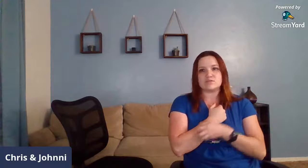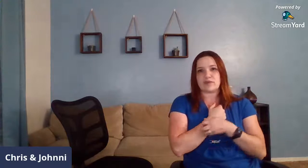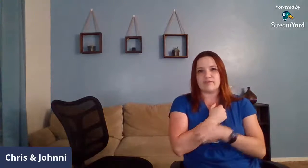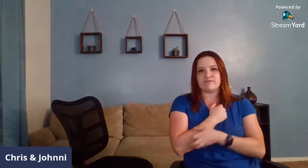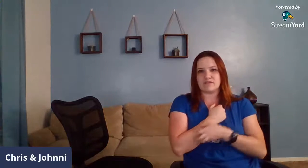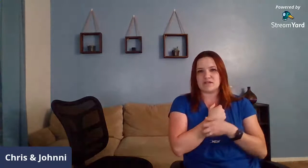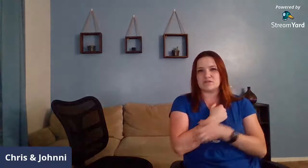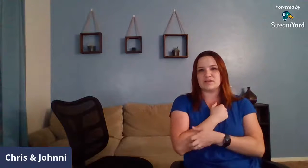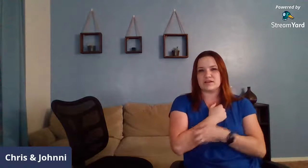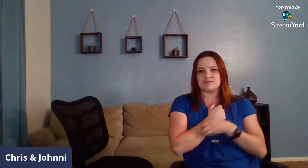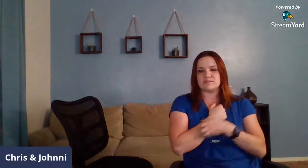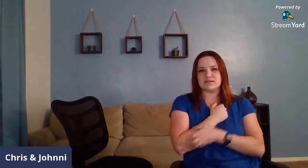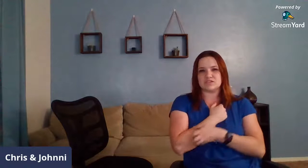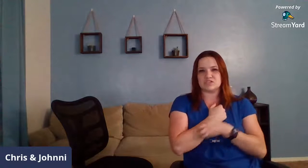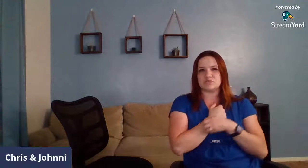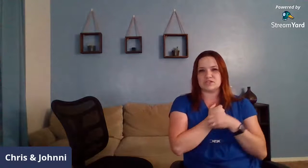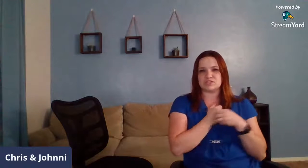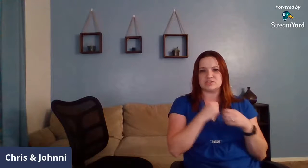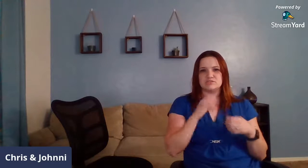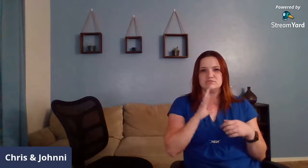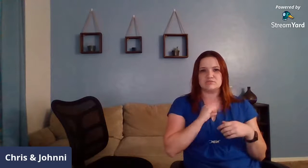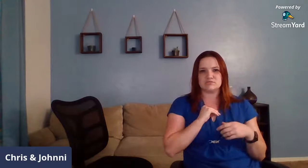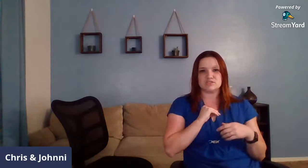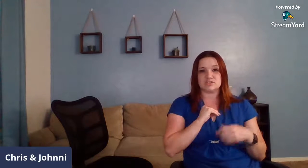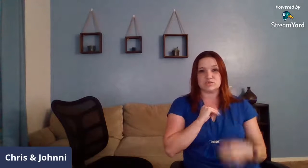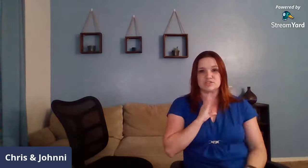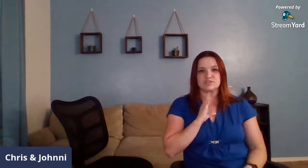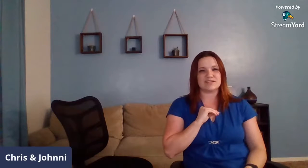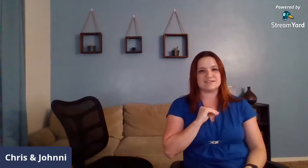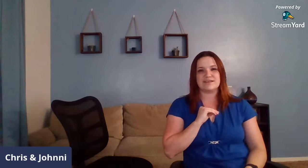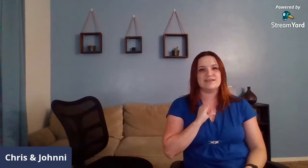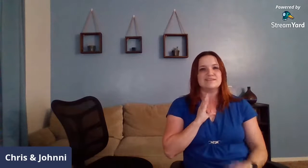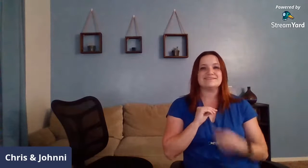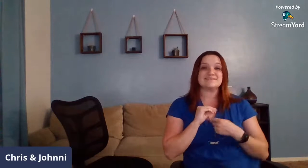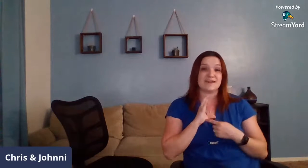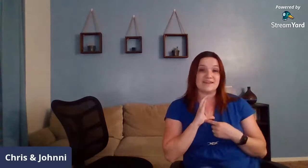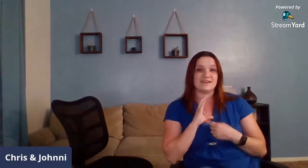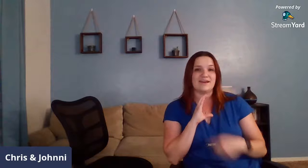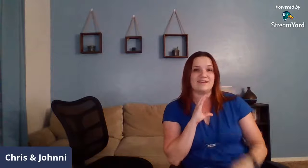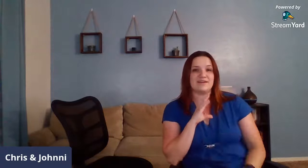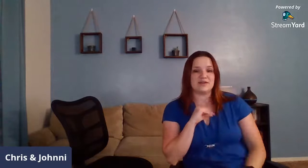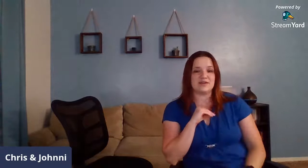right feedback. Don't allow somebody to squish you. That's this sign. I